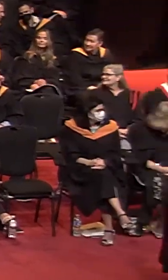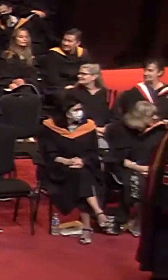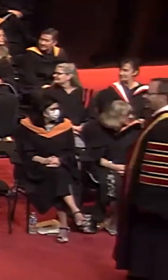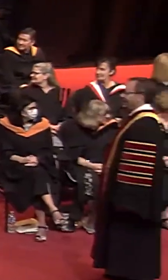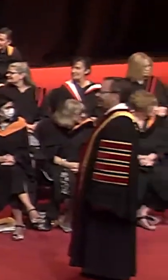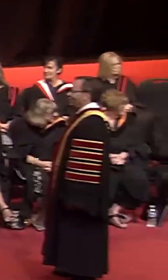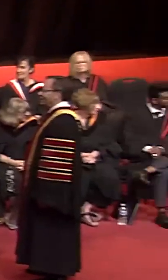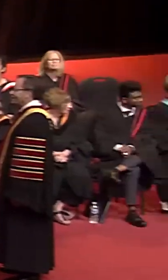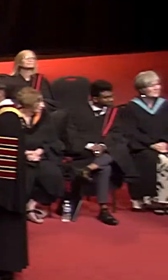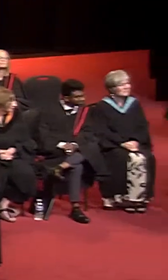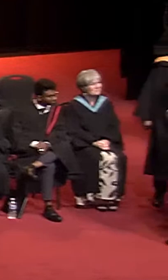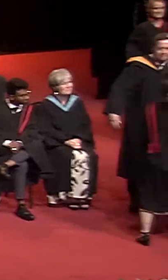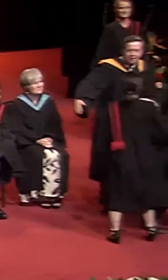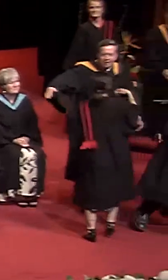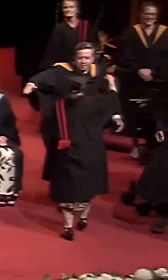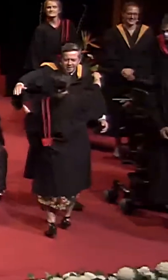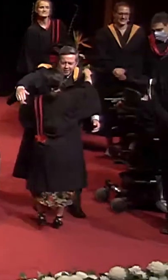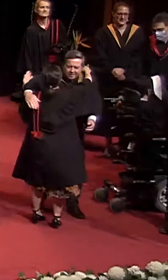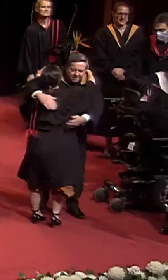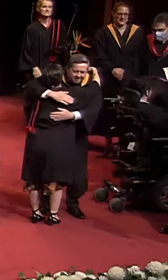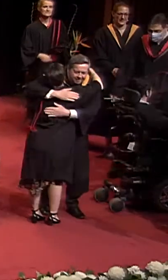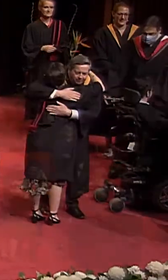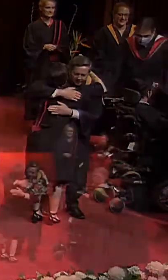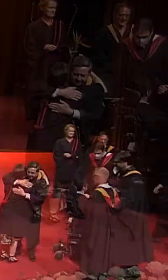Megan Au.